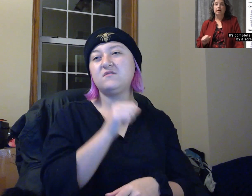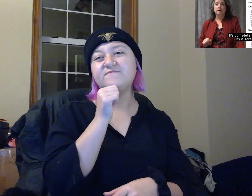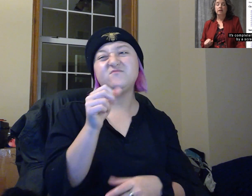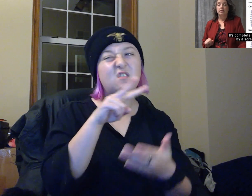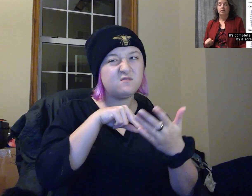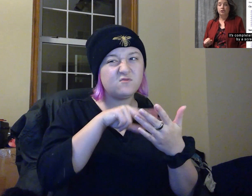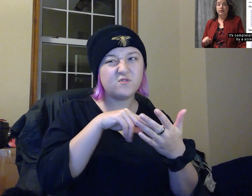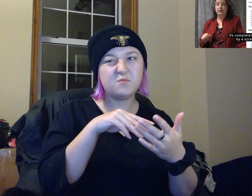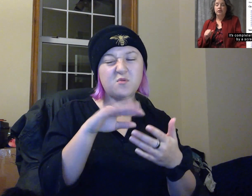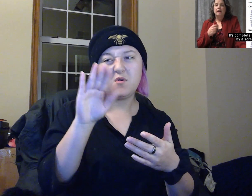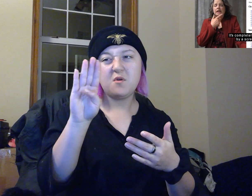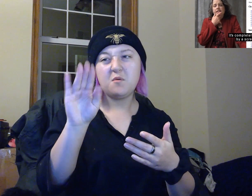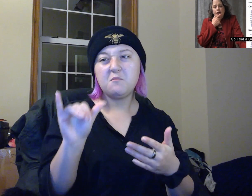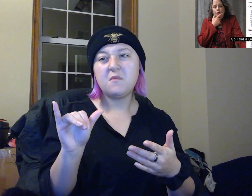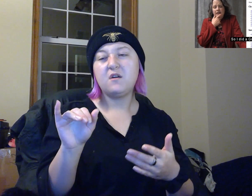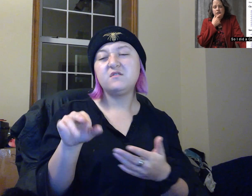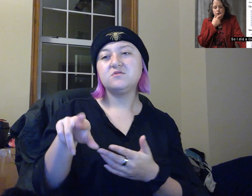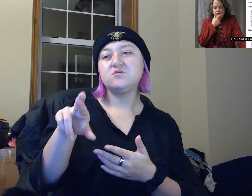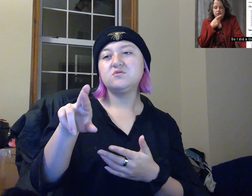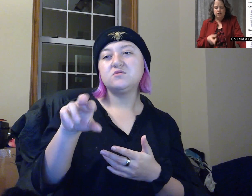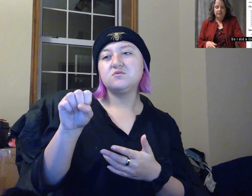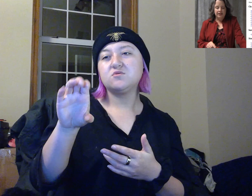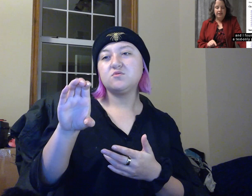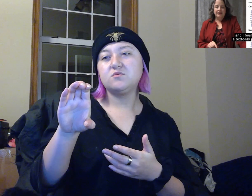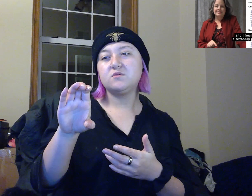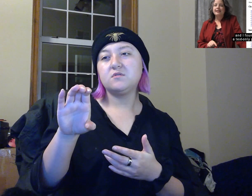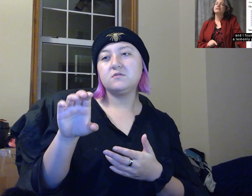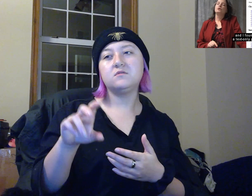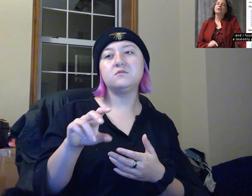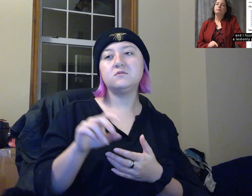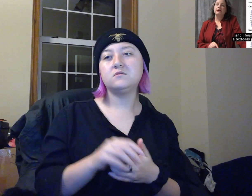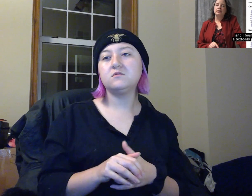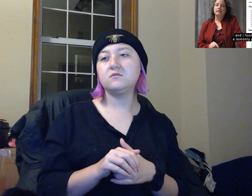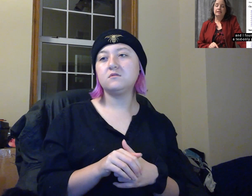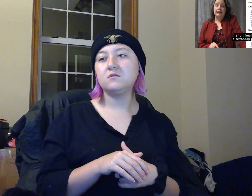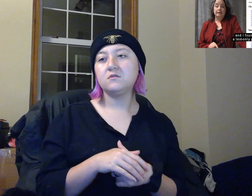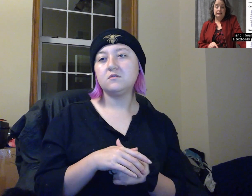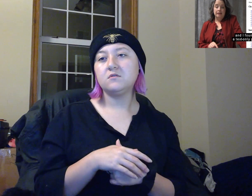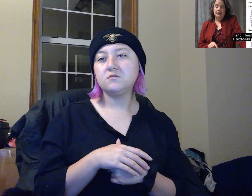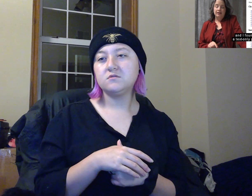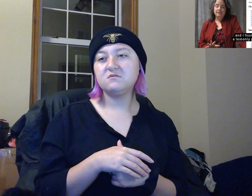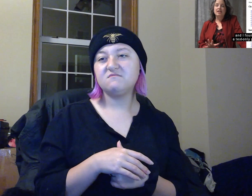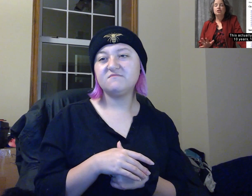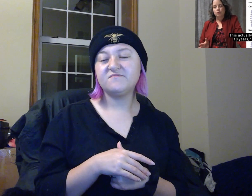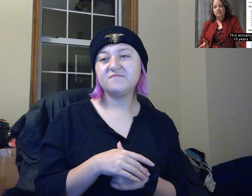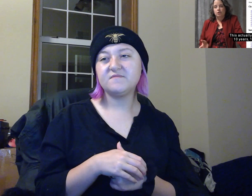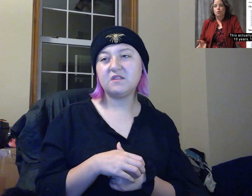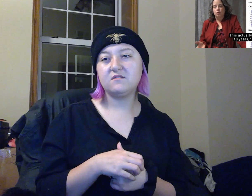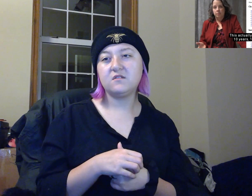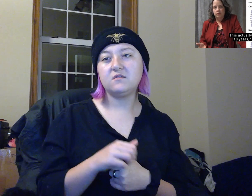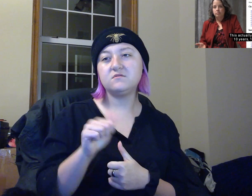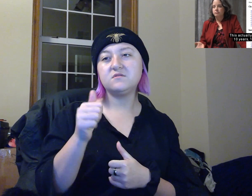readable by a screen reader. So I did a Google search, and I found they had a text-only parallel site. And this actually was